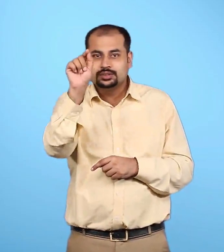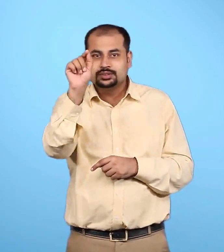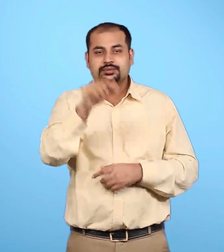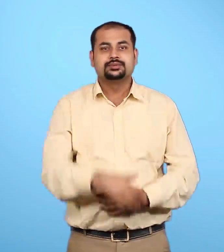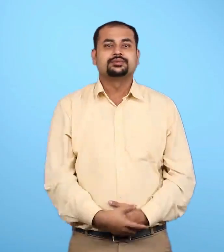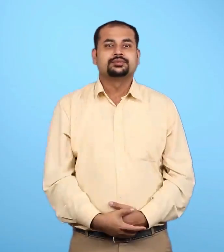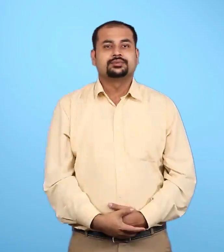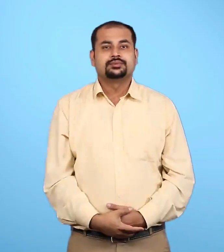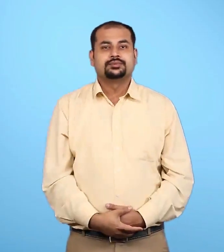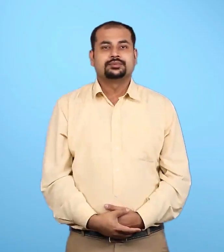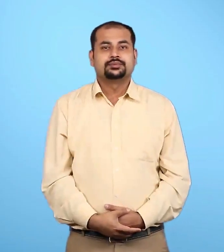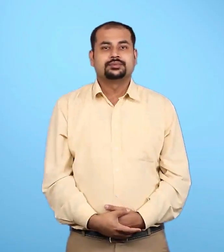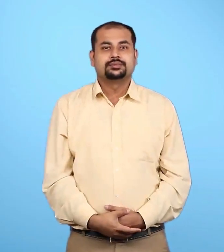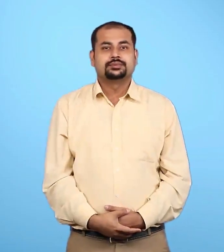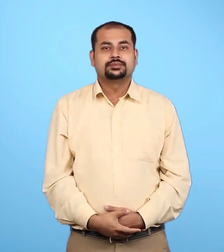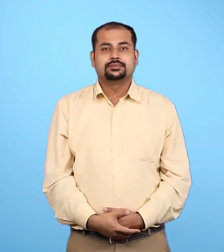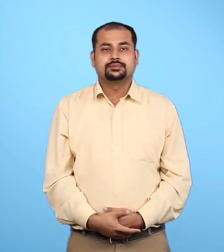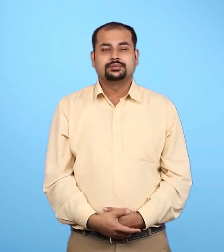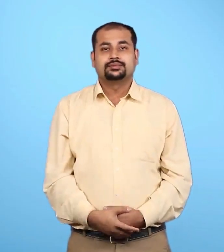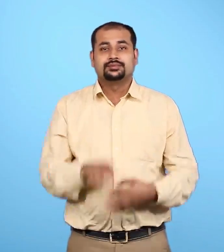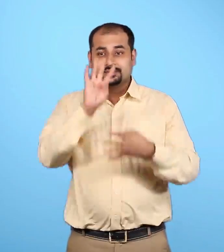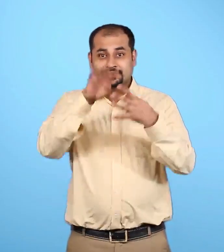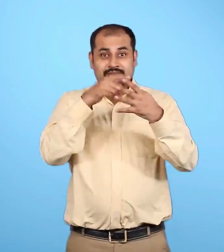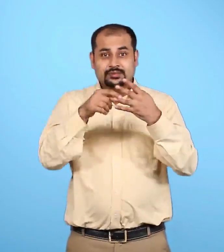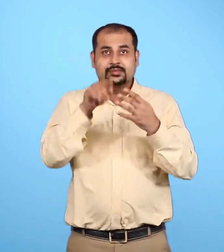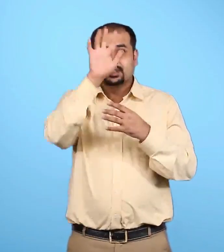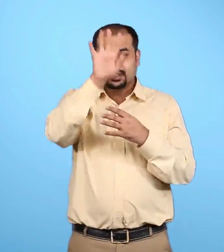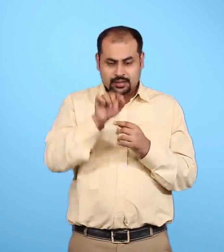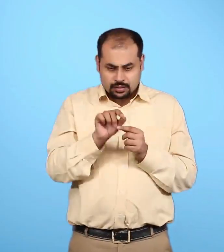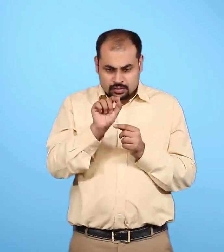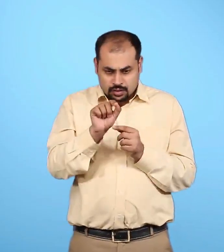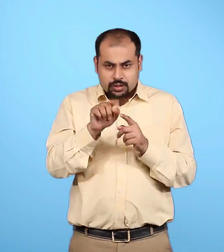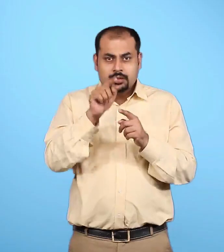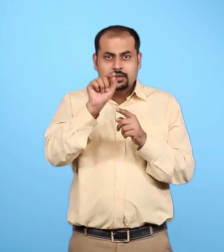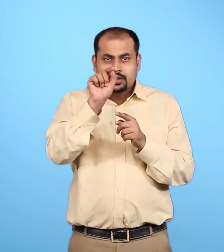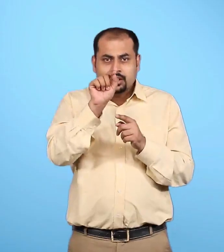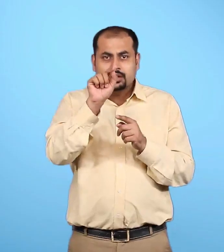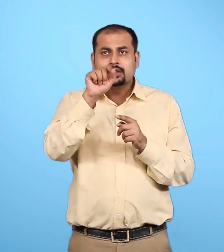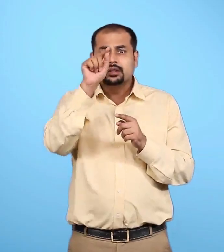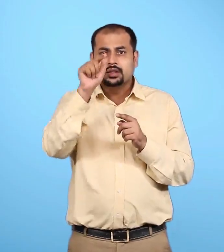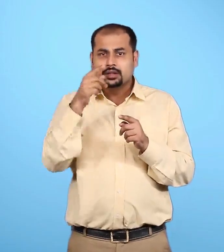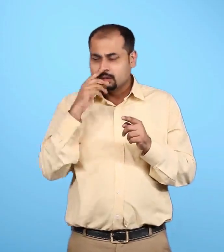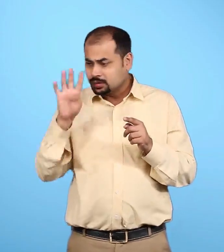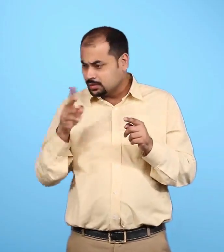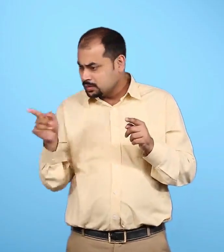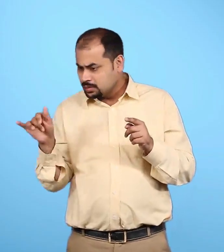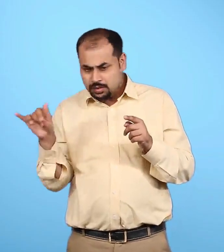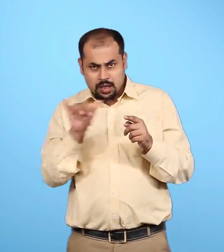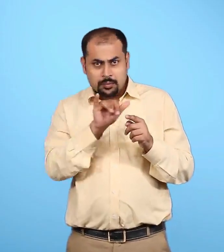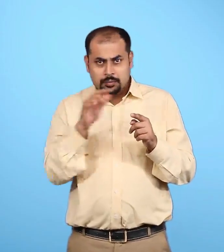1.4 centimeter high. Now, look at the height of each dot in centimeters